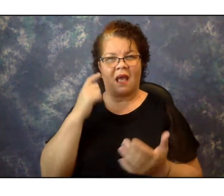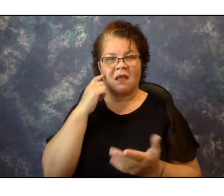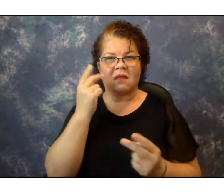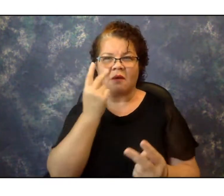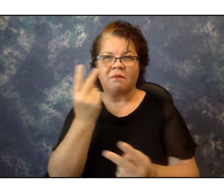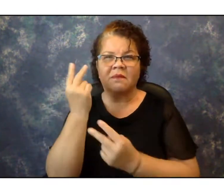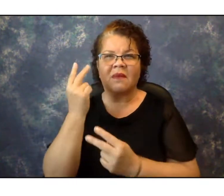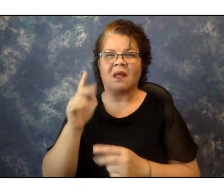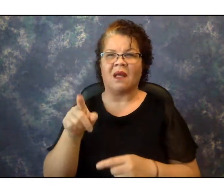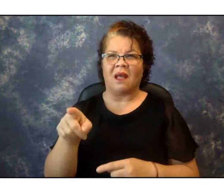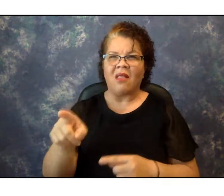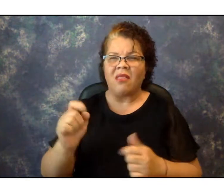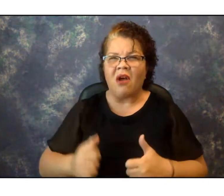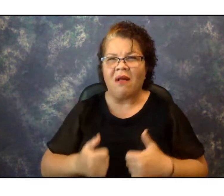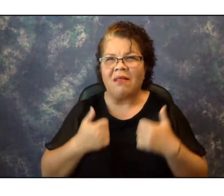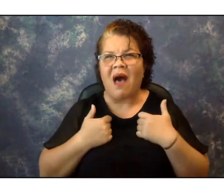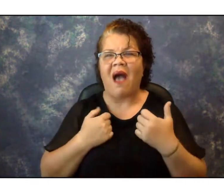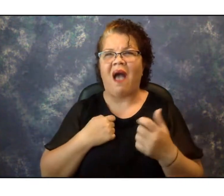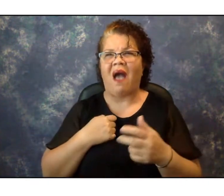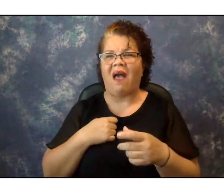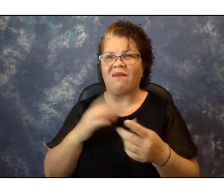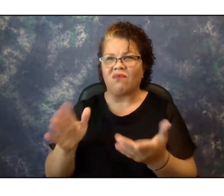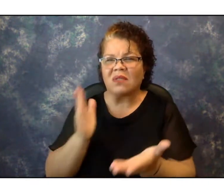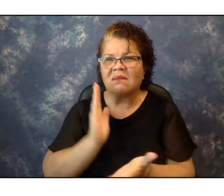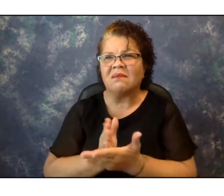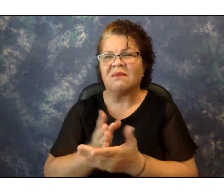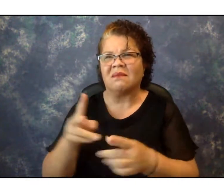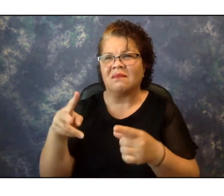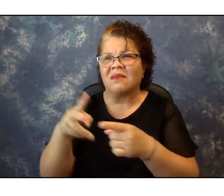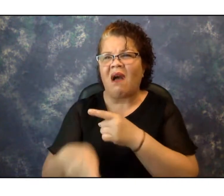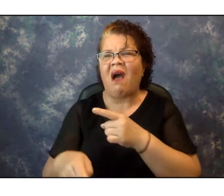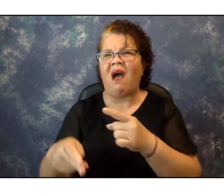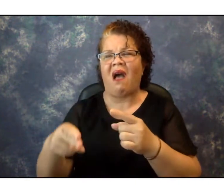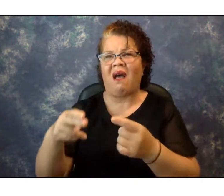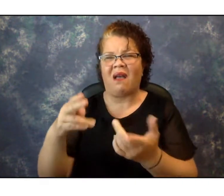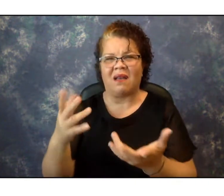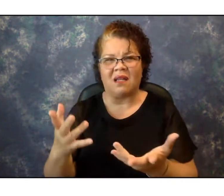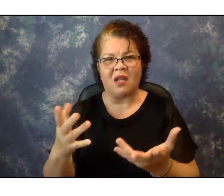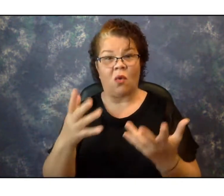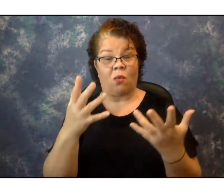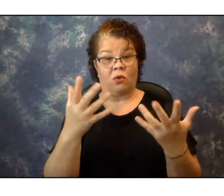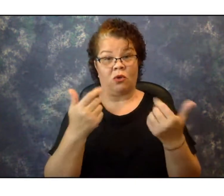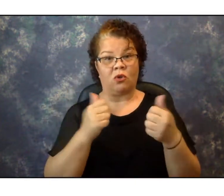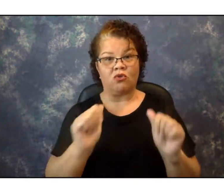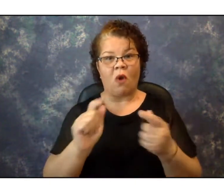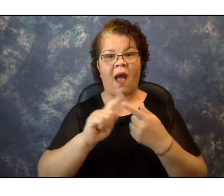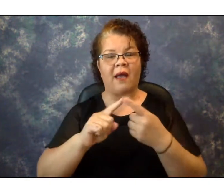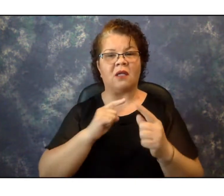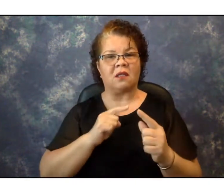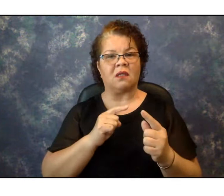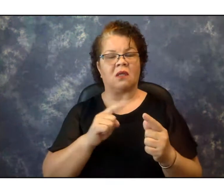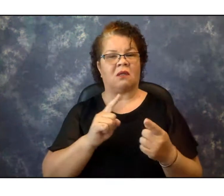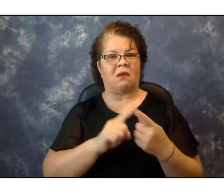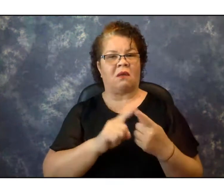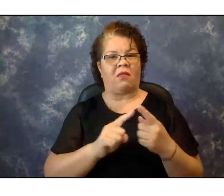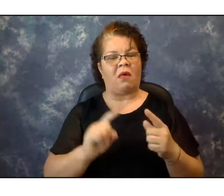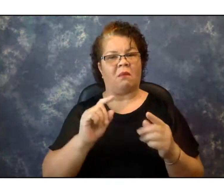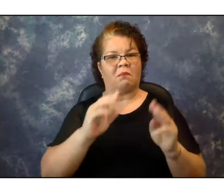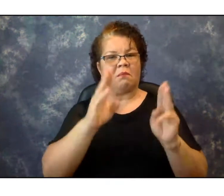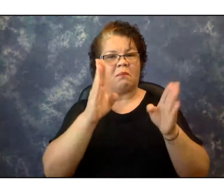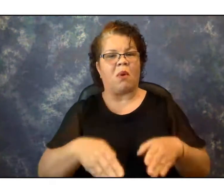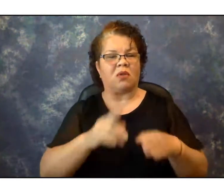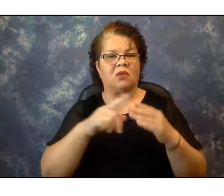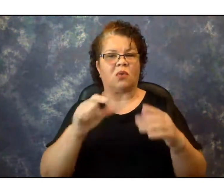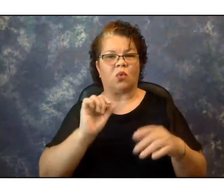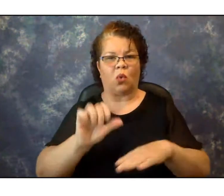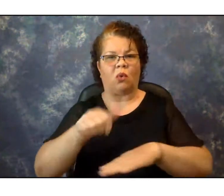the image. And what Sherrill said she wanted to capture was the living Brianna Taylor. She used a black designer for her dress.